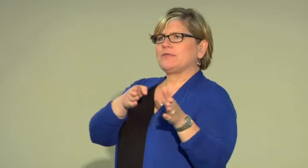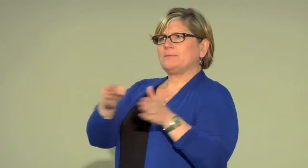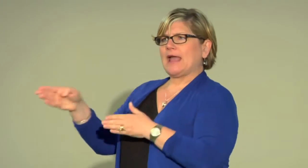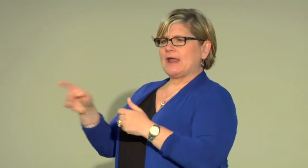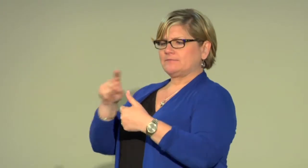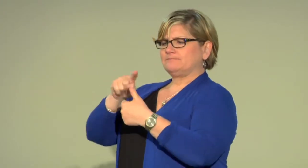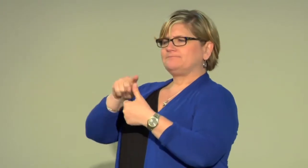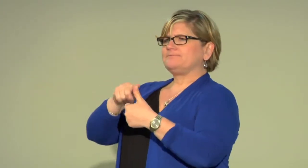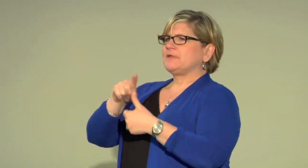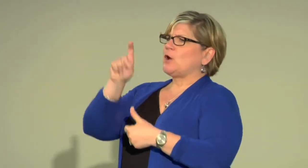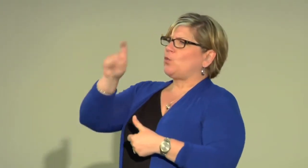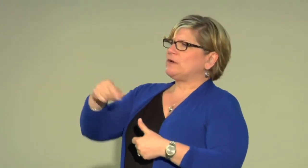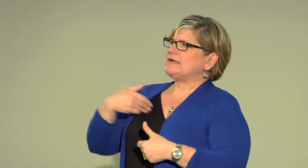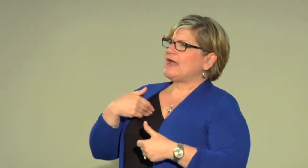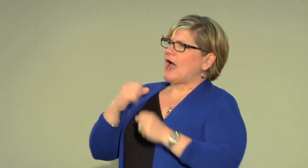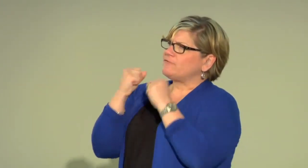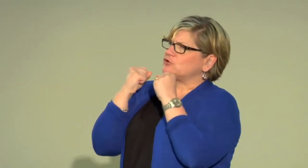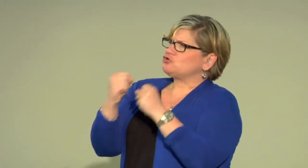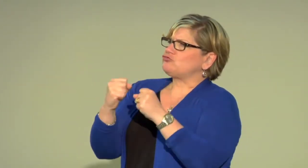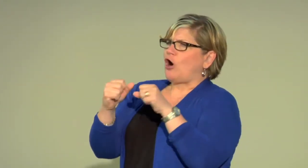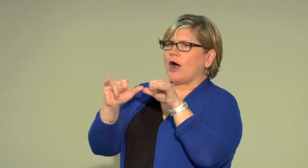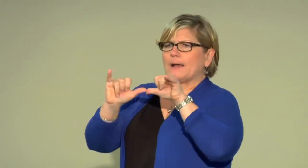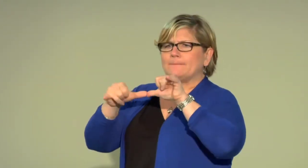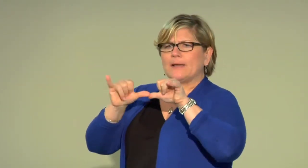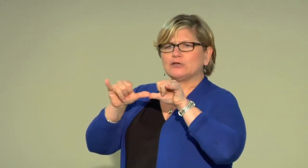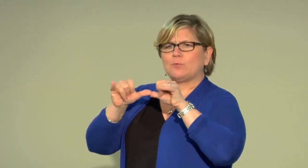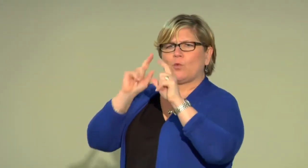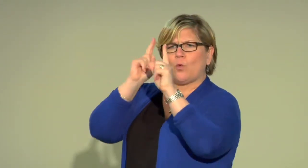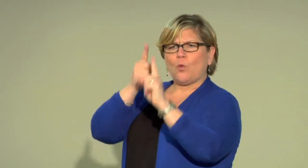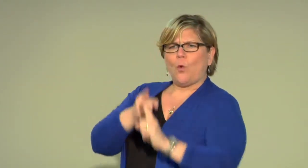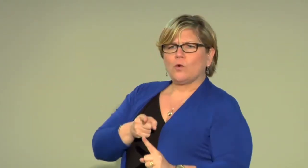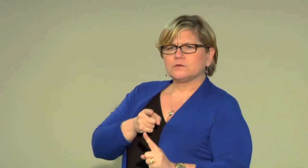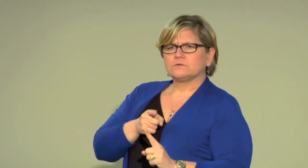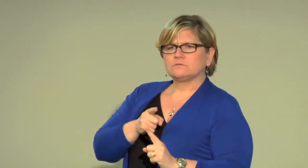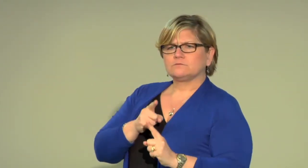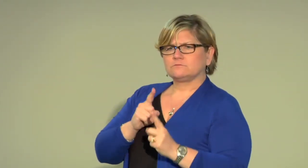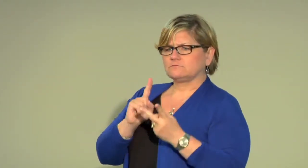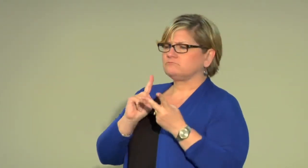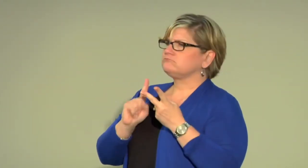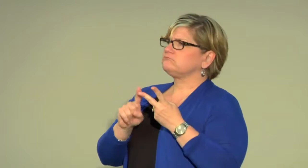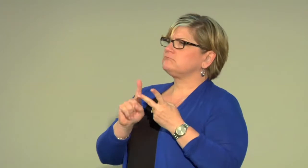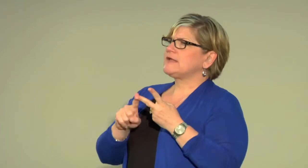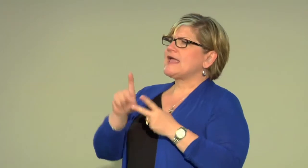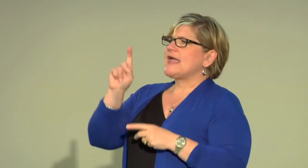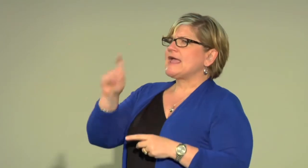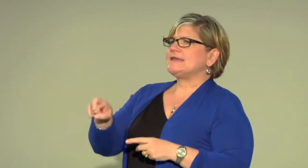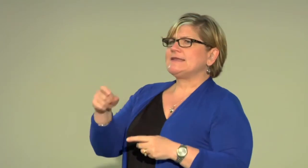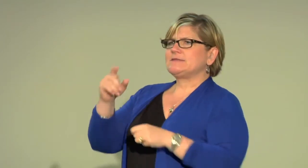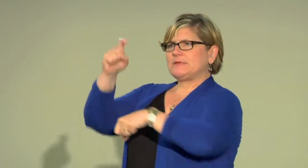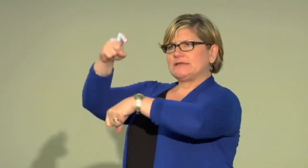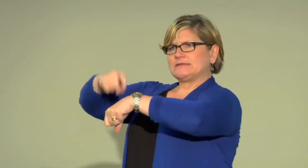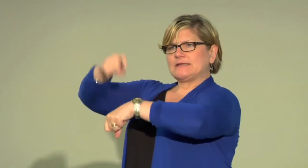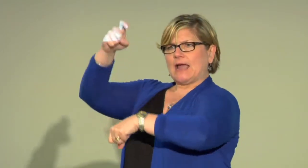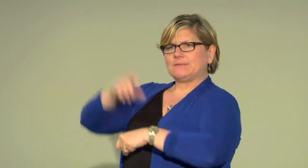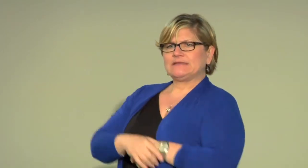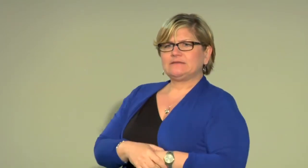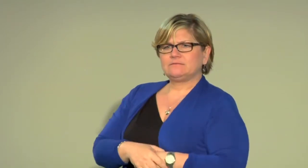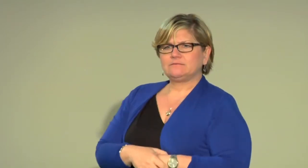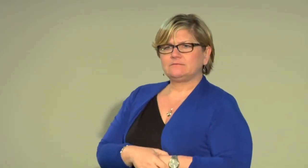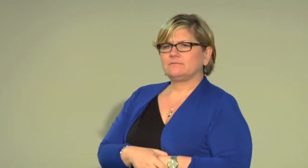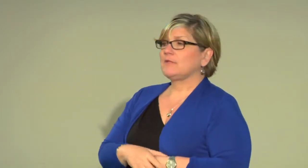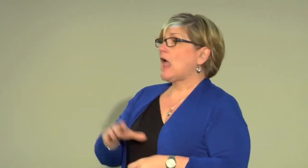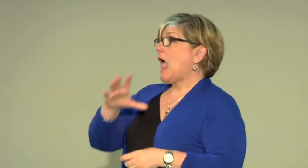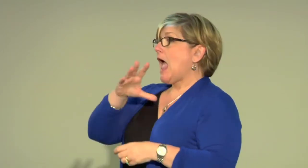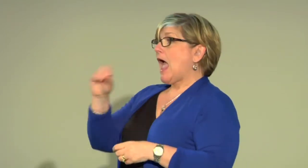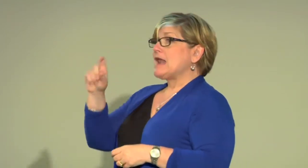has mentioned some very specific things that they'd like to see in the plan, one being strong measurement for goals. It